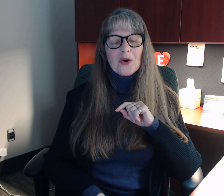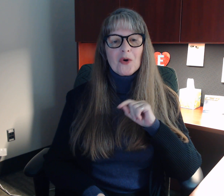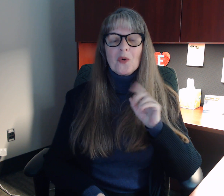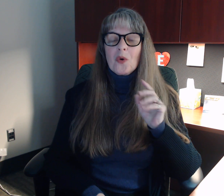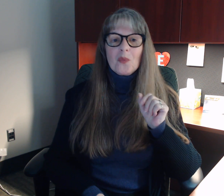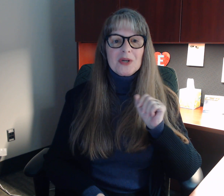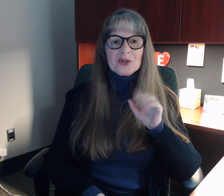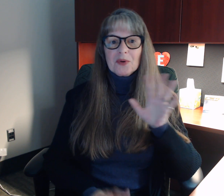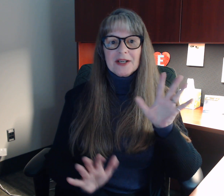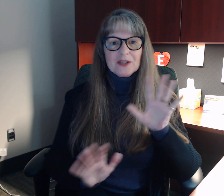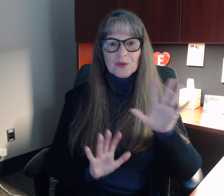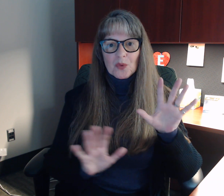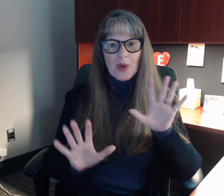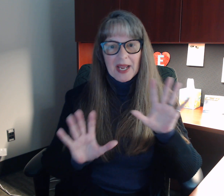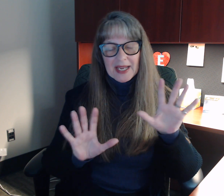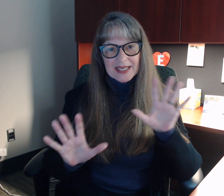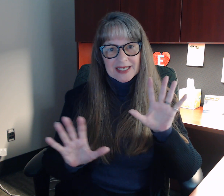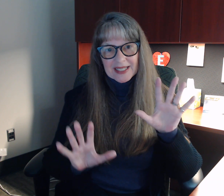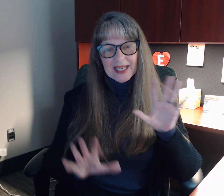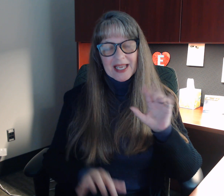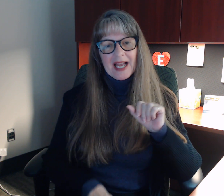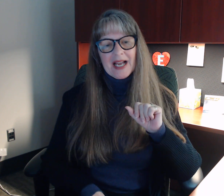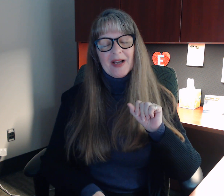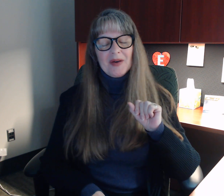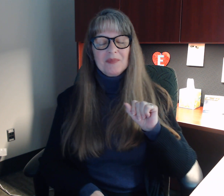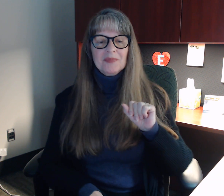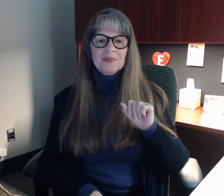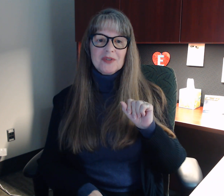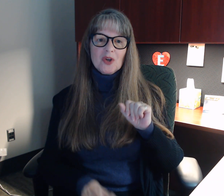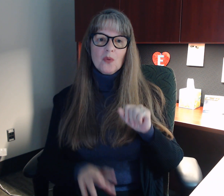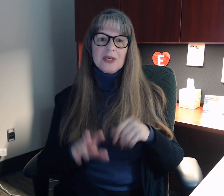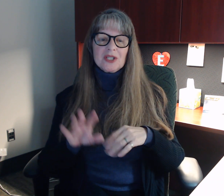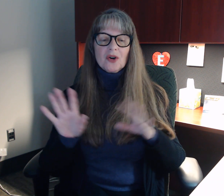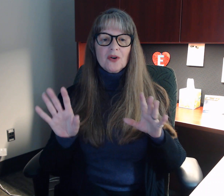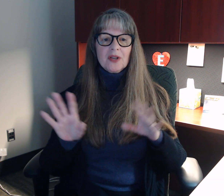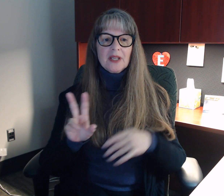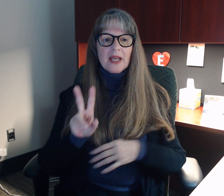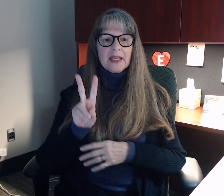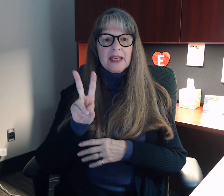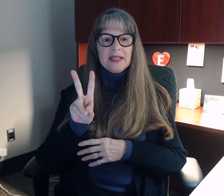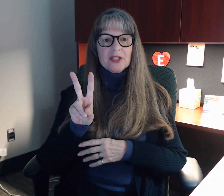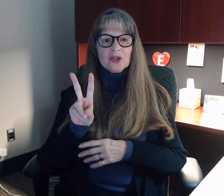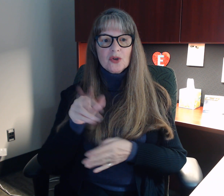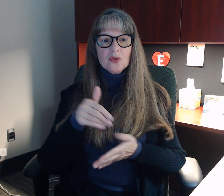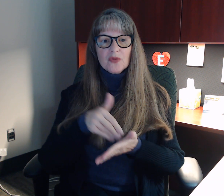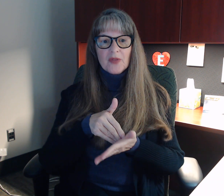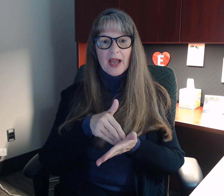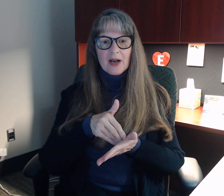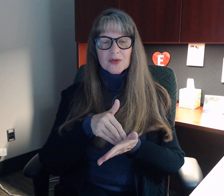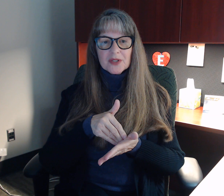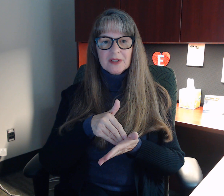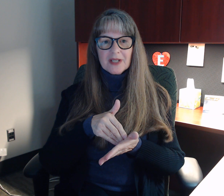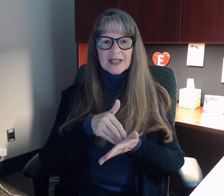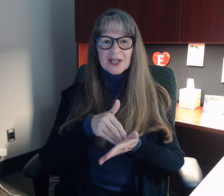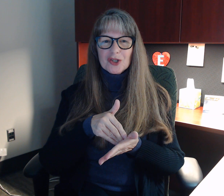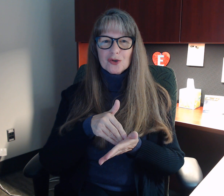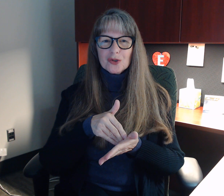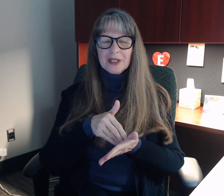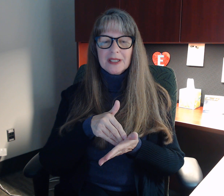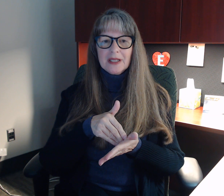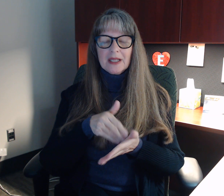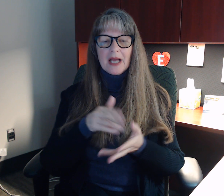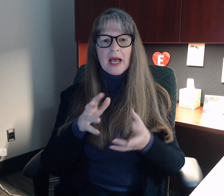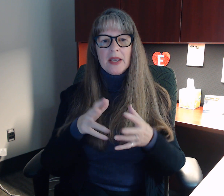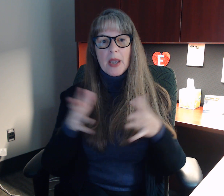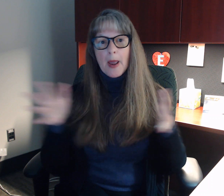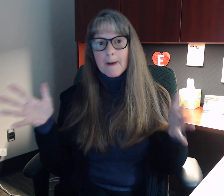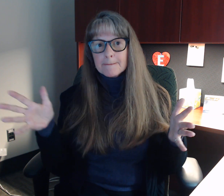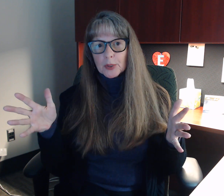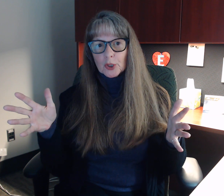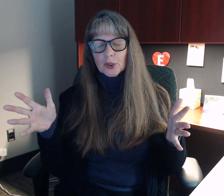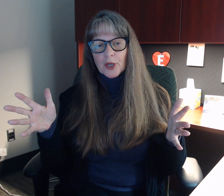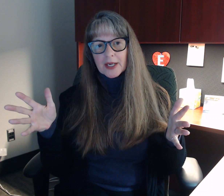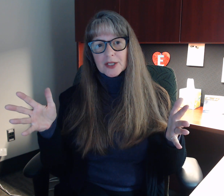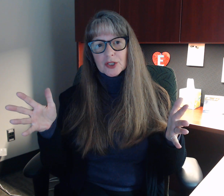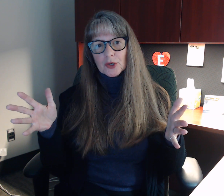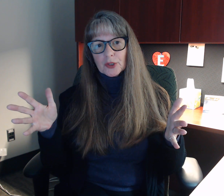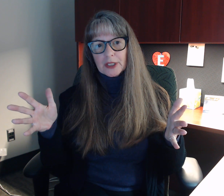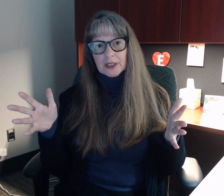we tried different ways. So we started like, is it 2000? Because that's usually a number, not necessarily a year,